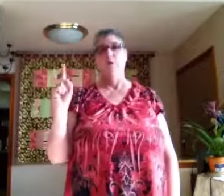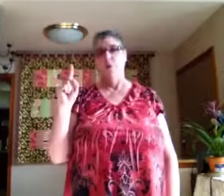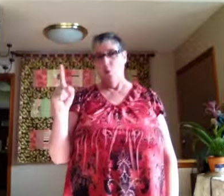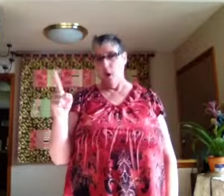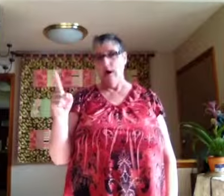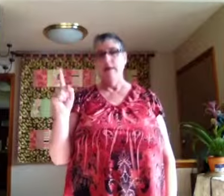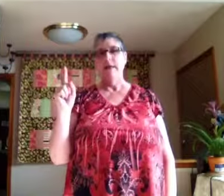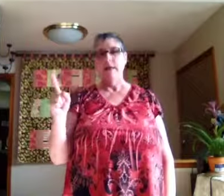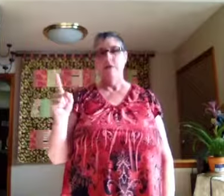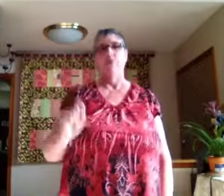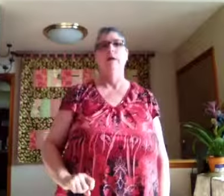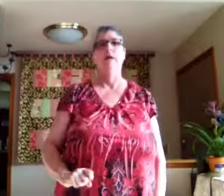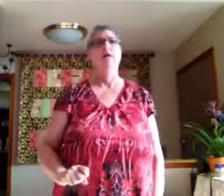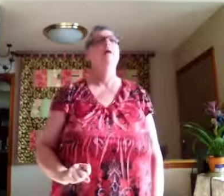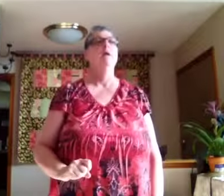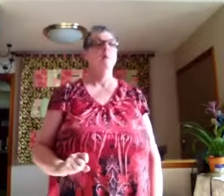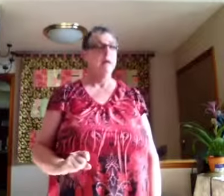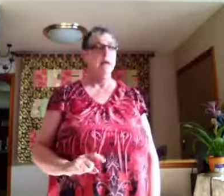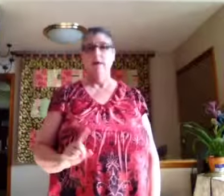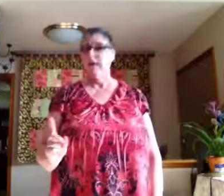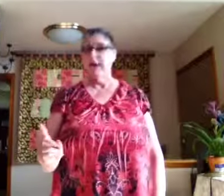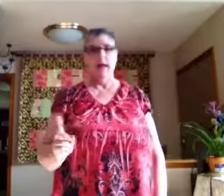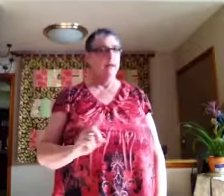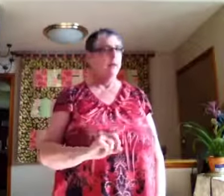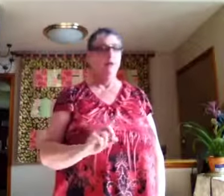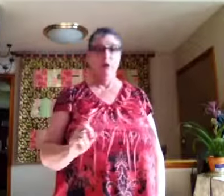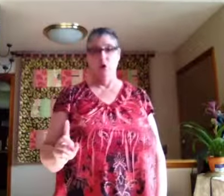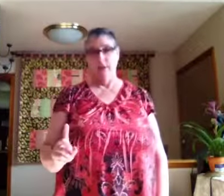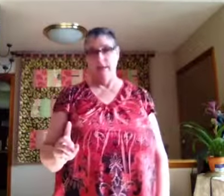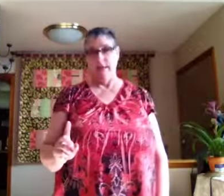the one he took, because he had no pity."